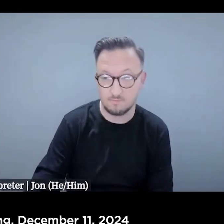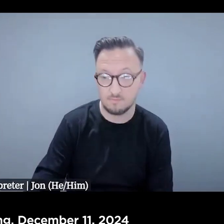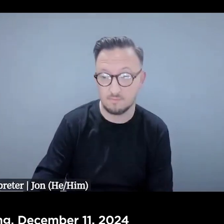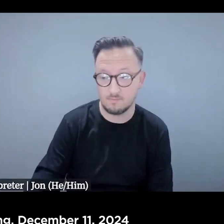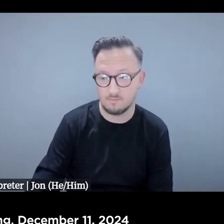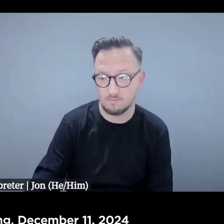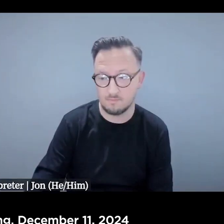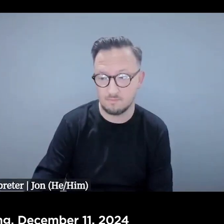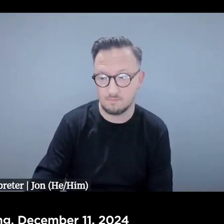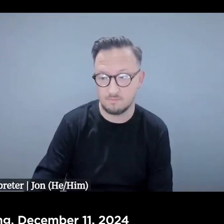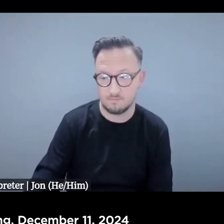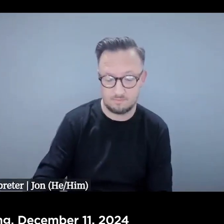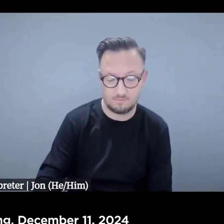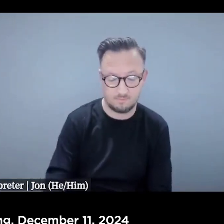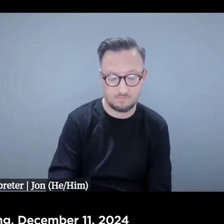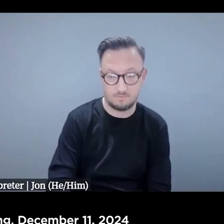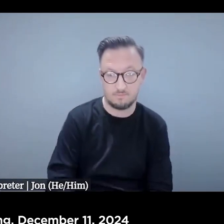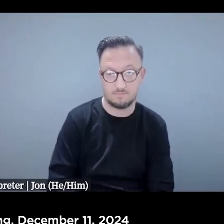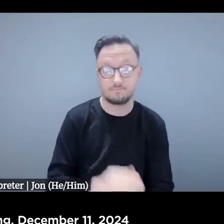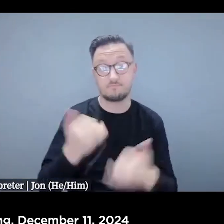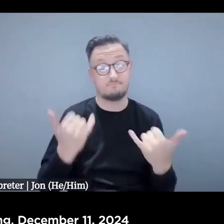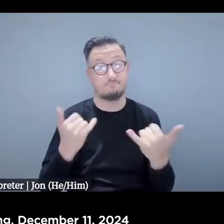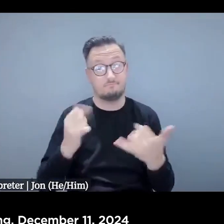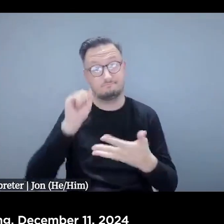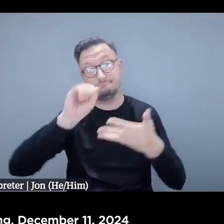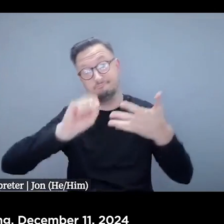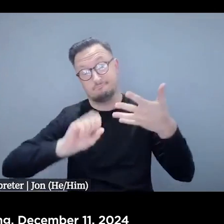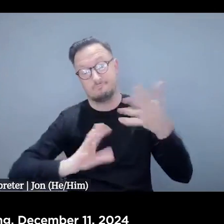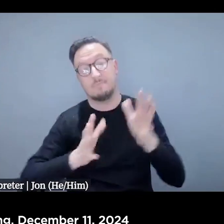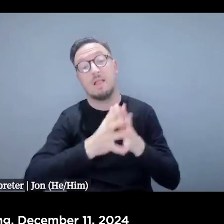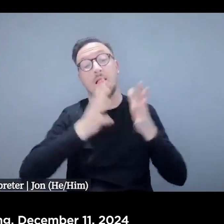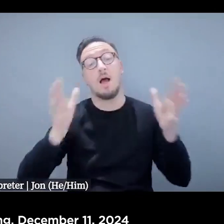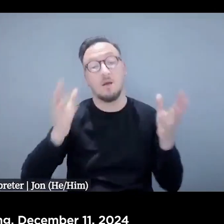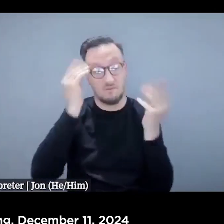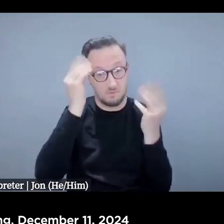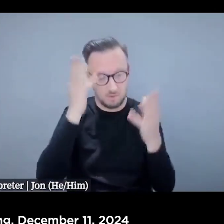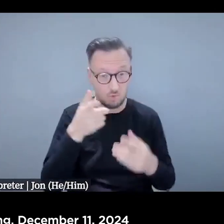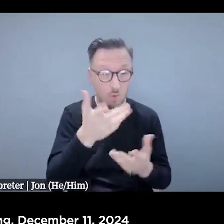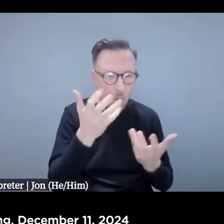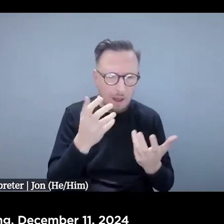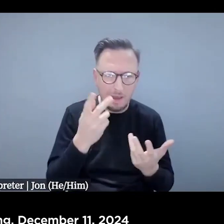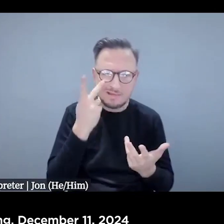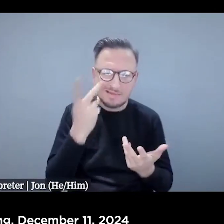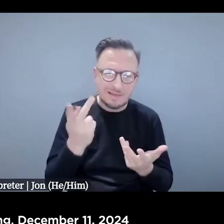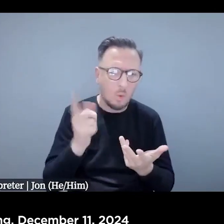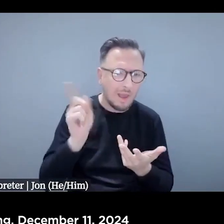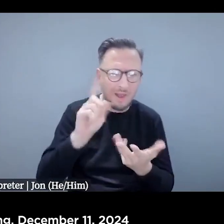Okay, so we shared a lot of information today. You can find all of this information online